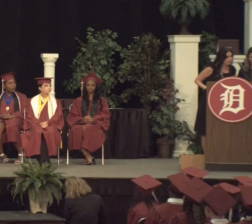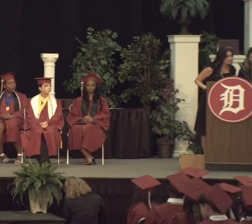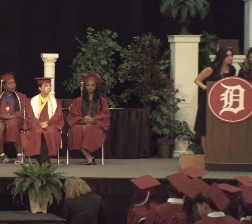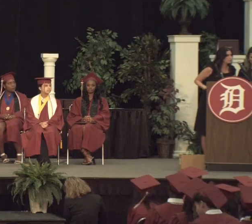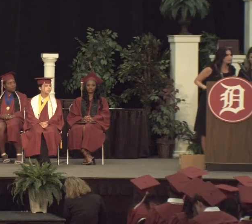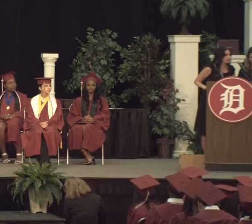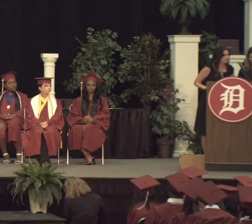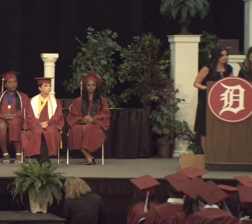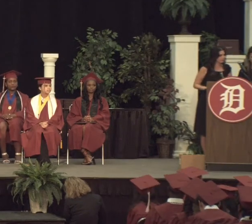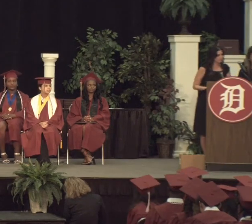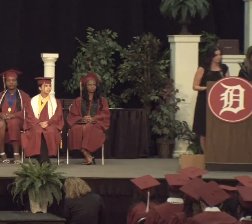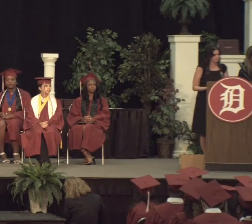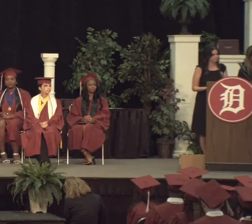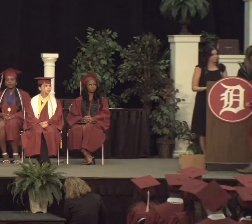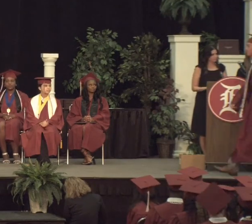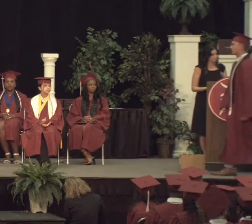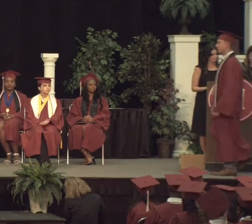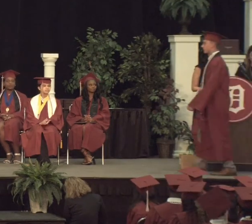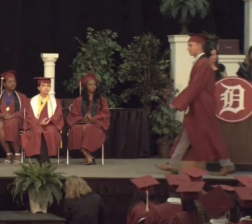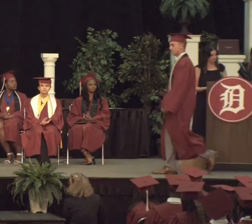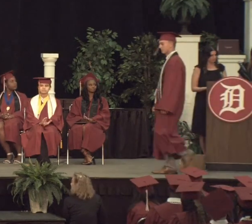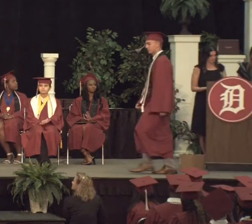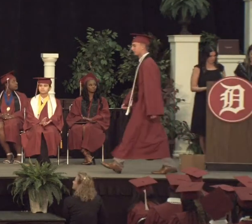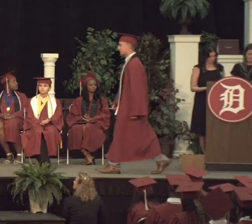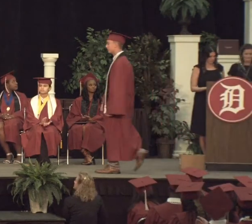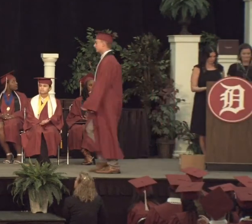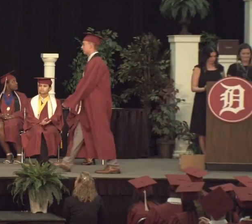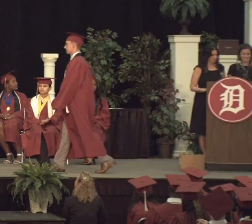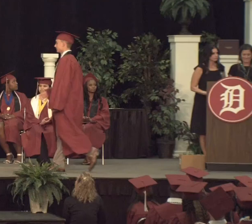Bryson Harding, cum laude.